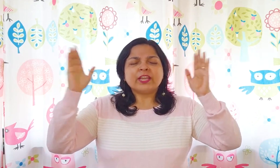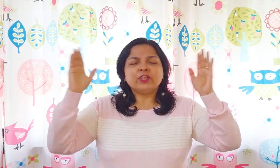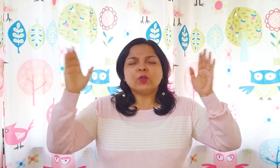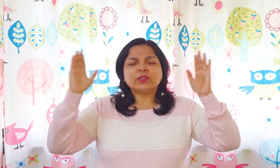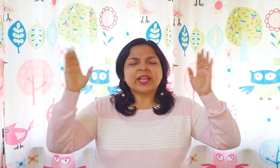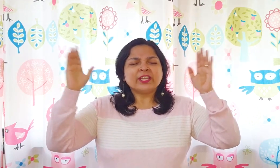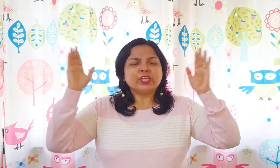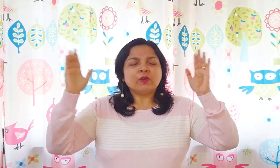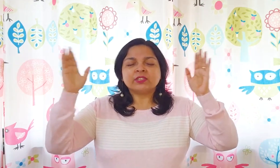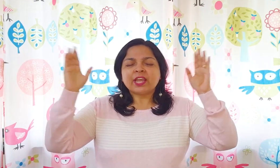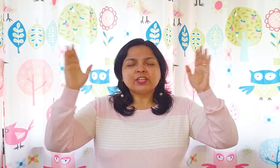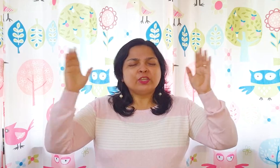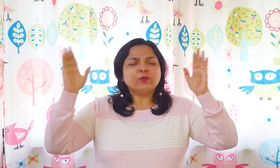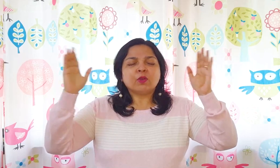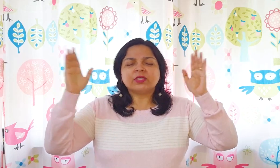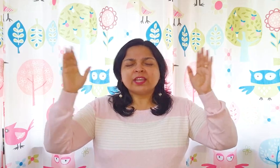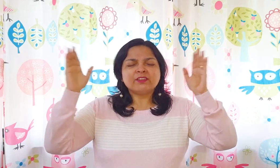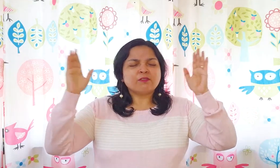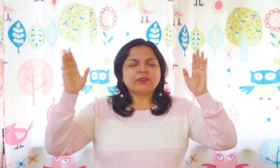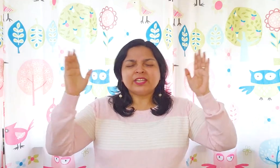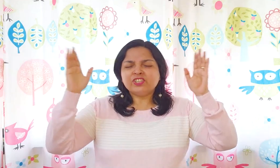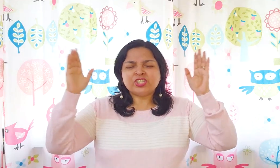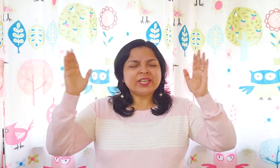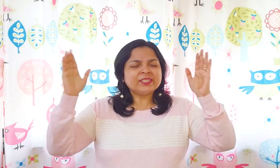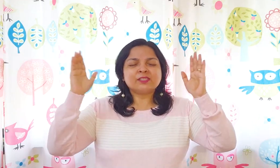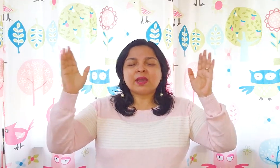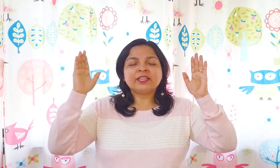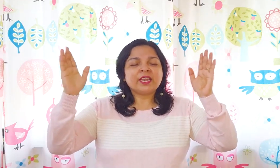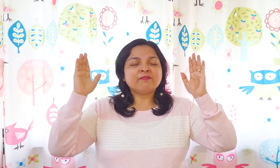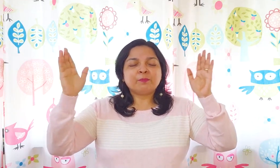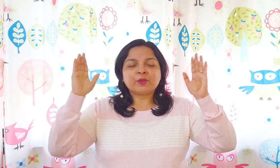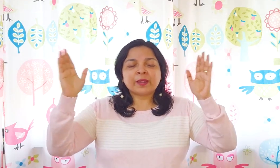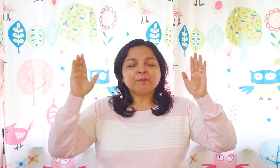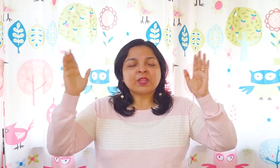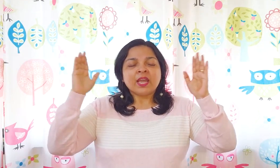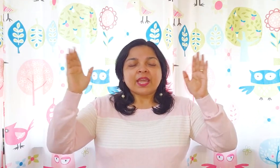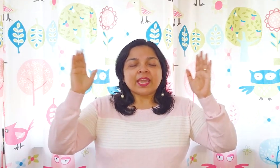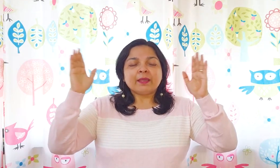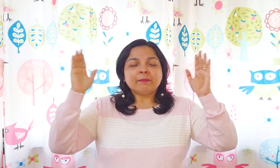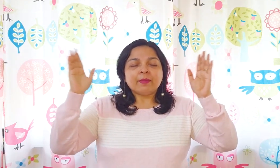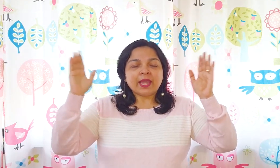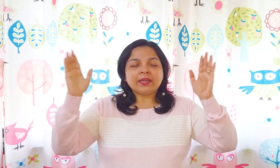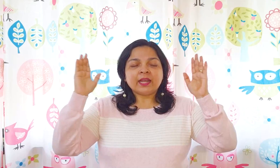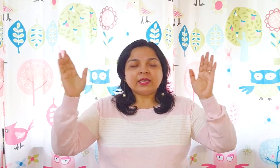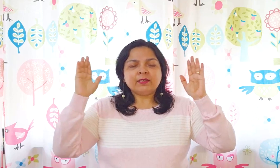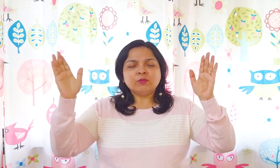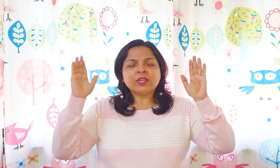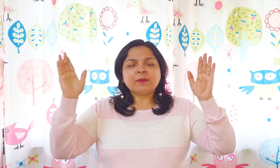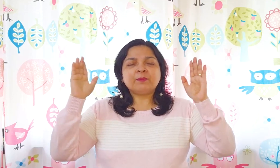Oh, thank you, Lord. Thank you, Lord. Thank you, Lord. Thank you, Lord. In Jesus' mighty name we pray.